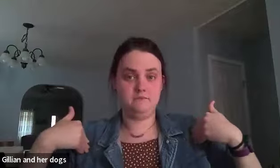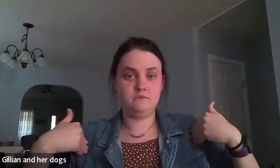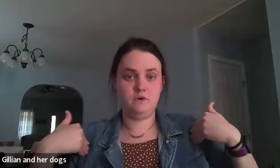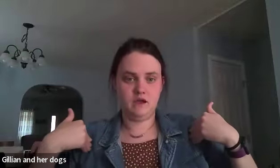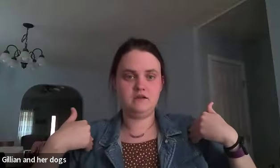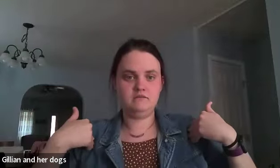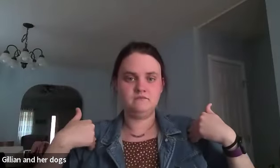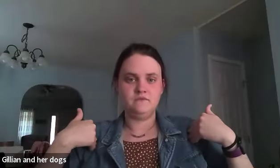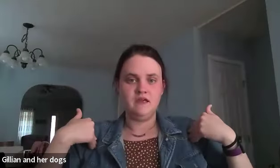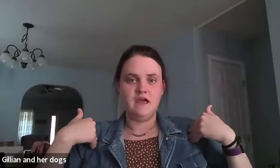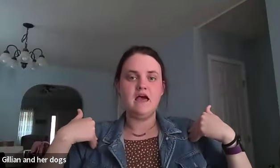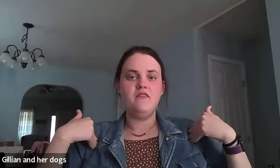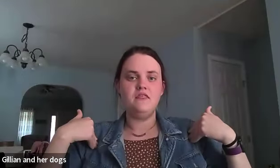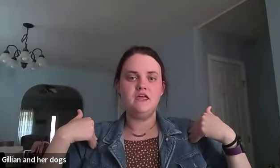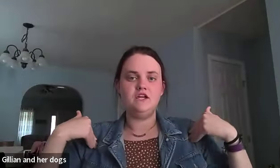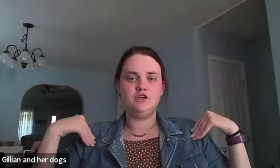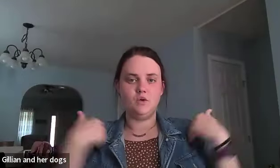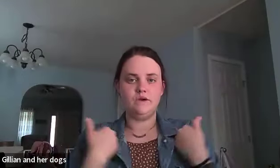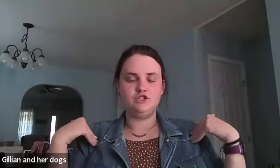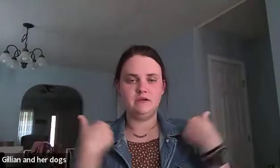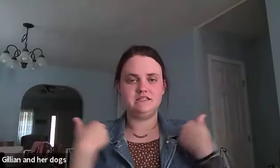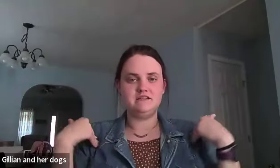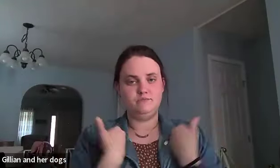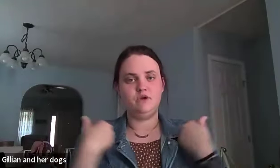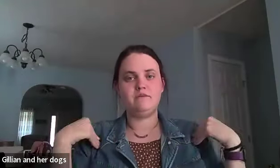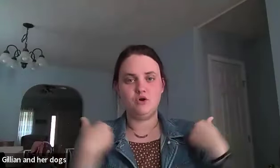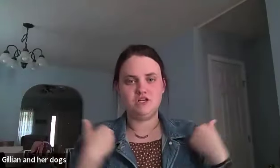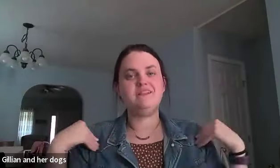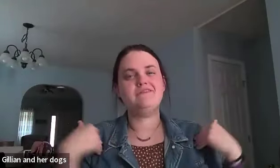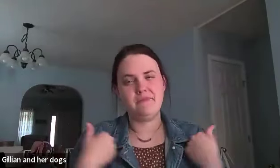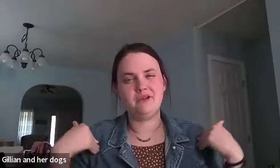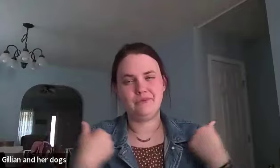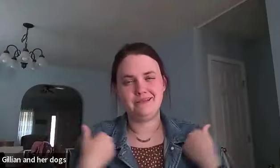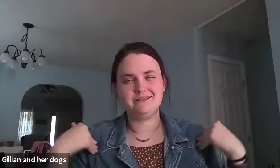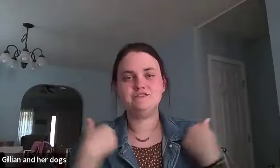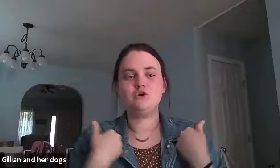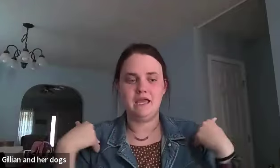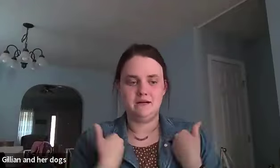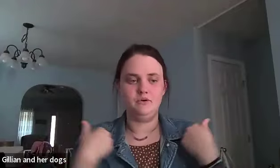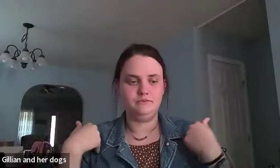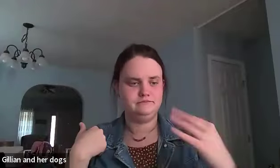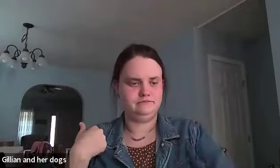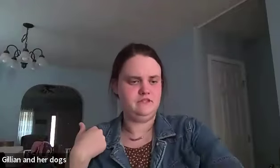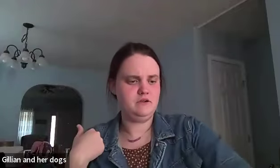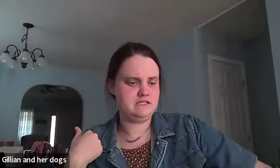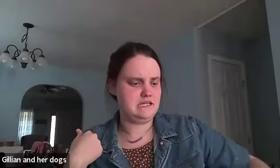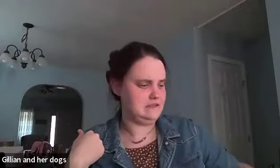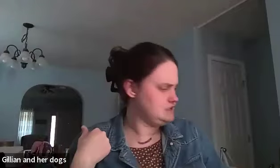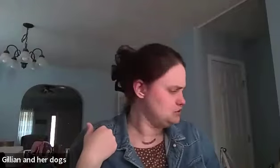them. Okay. And then you're going to basically make the motion of like flapping your wings. So animal. There is a